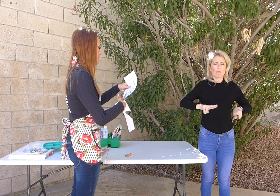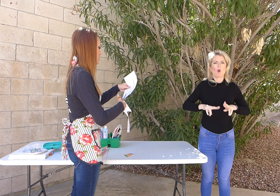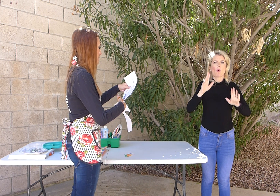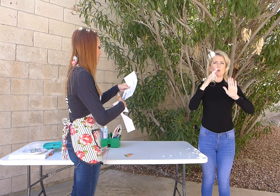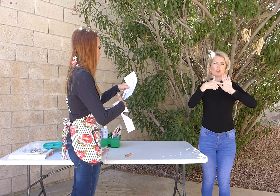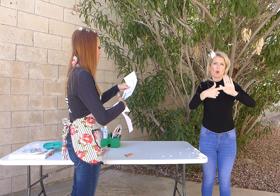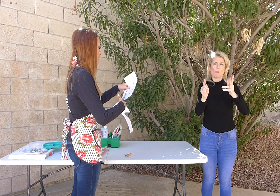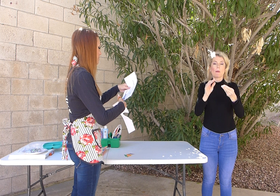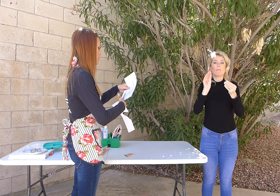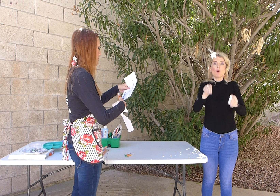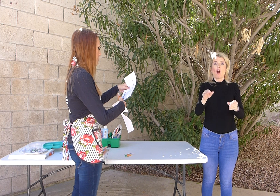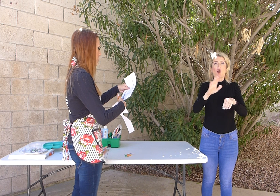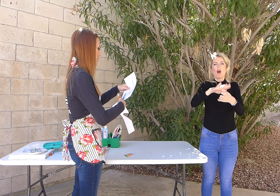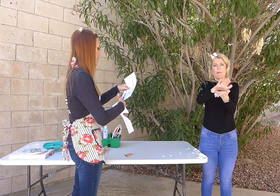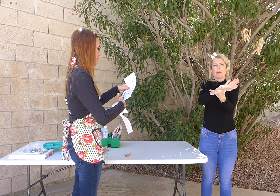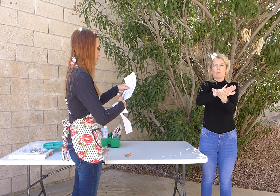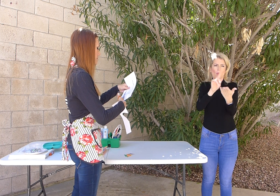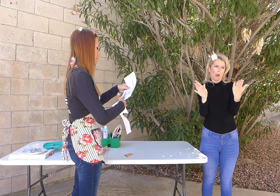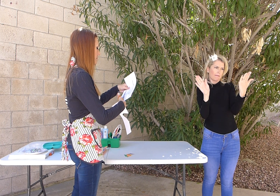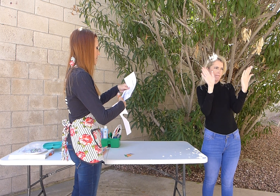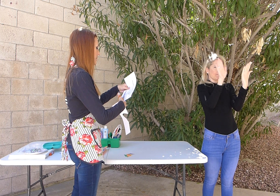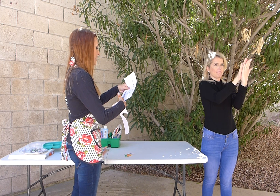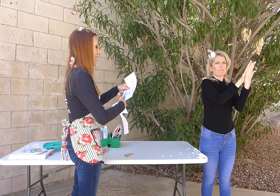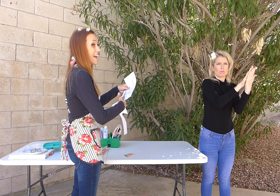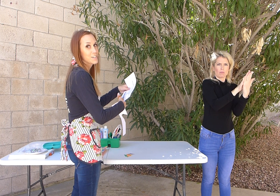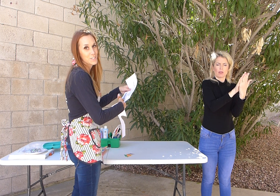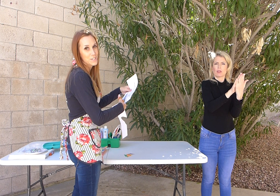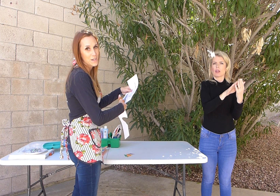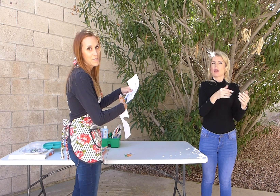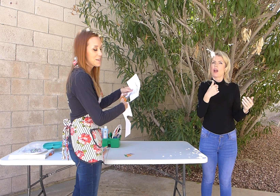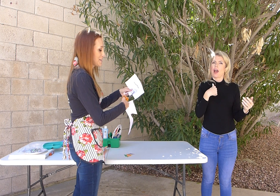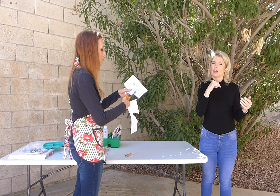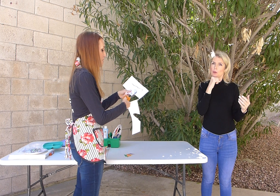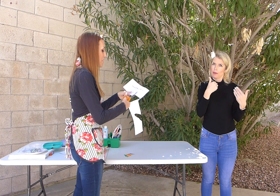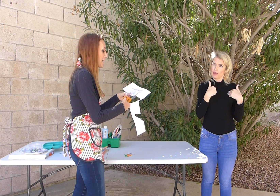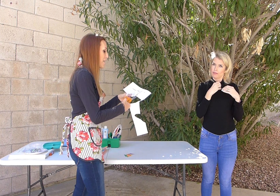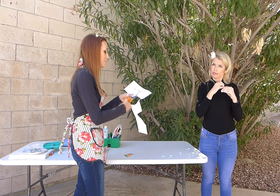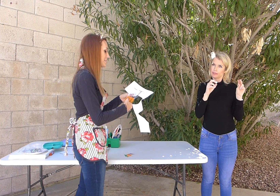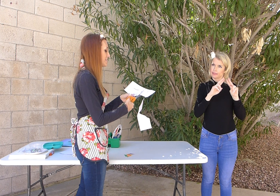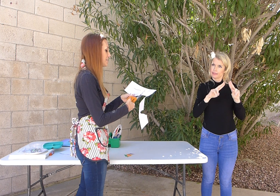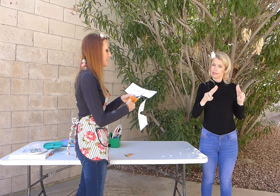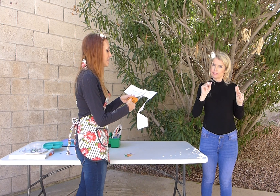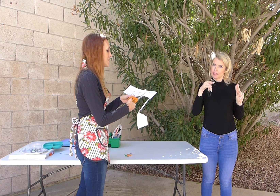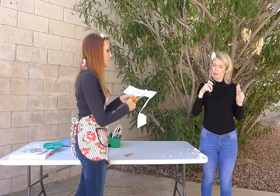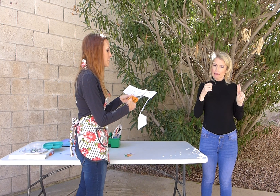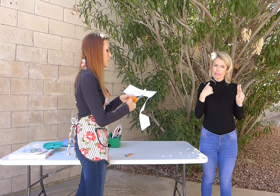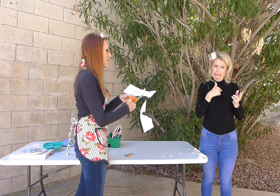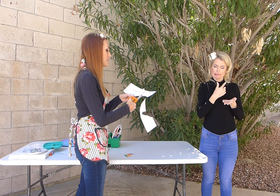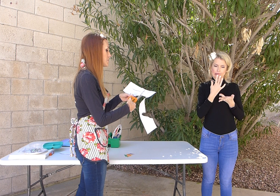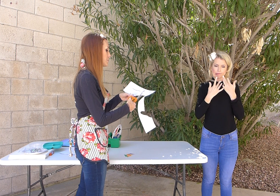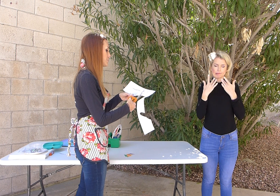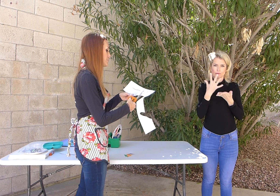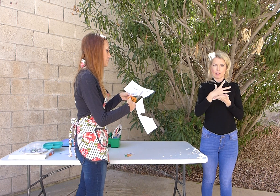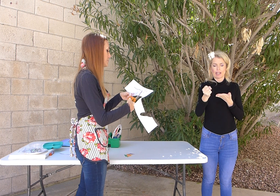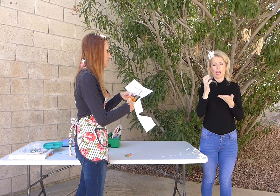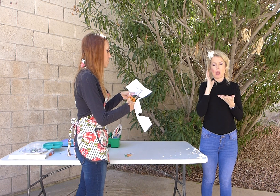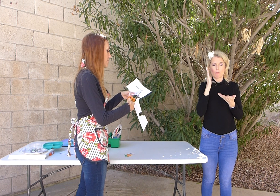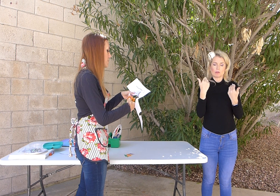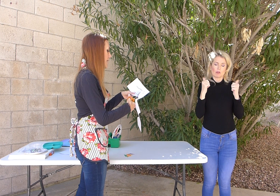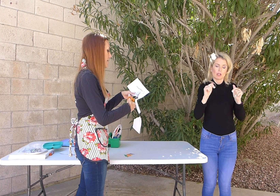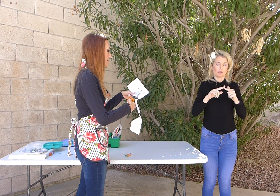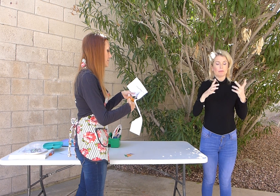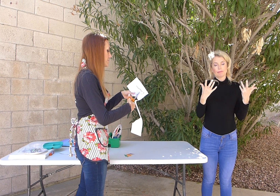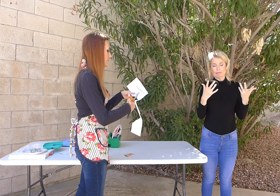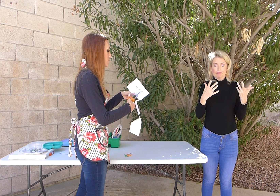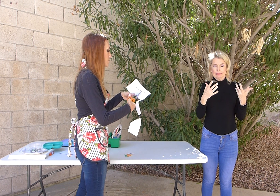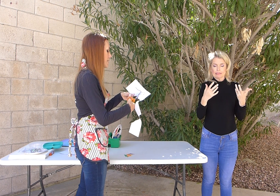going to position it on the paper to where we want it. I actually don't have any tape, we ran out, so I'm going to make do. But